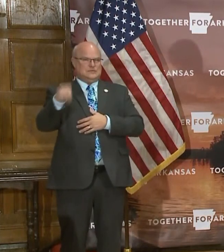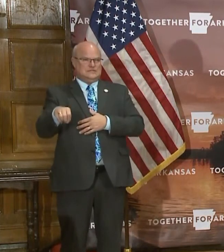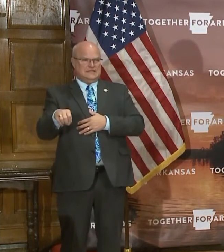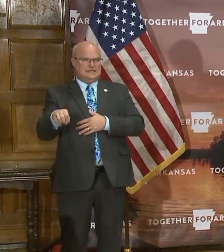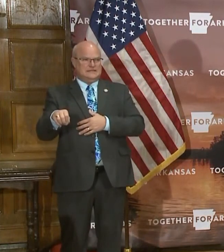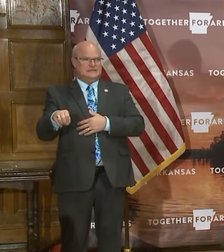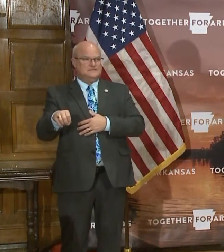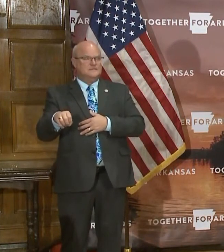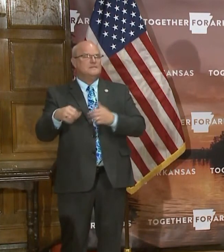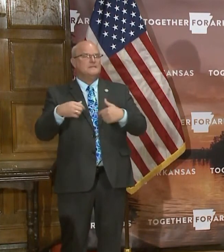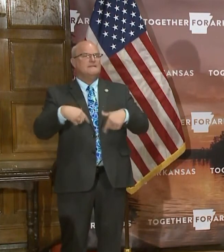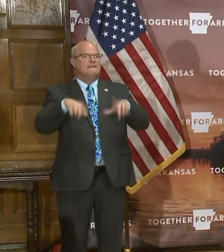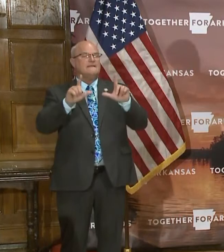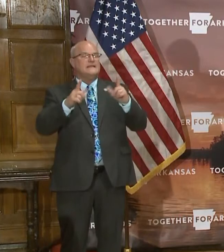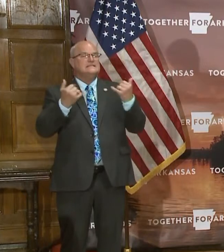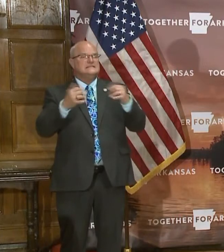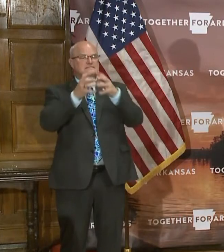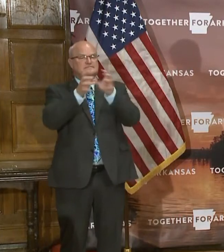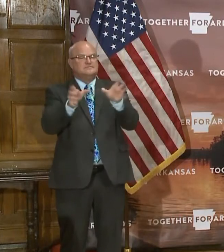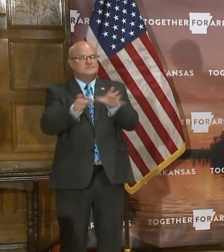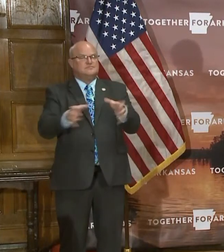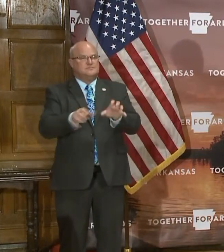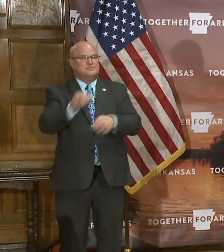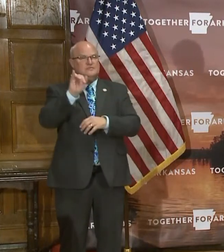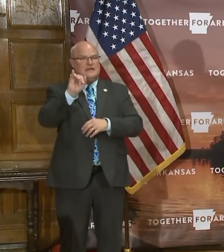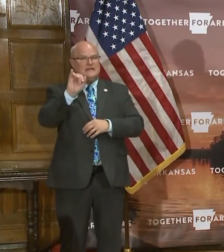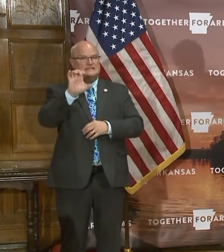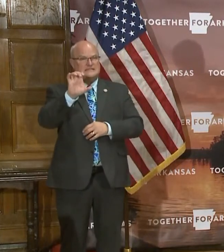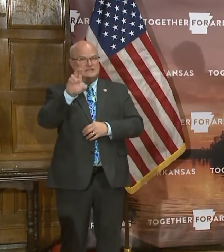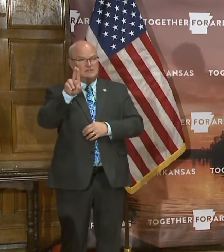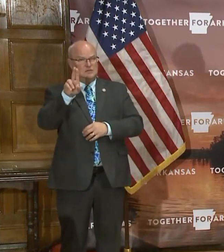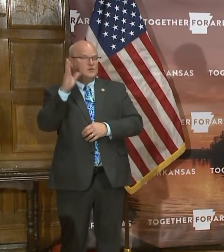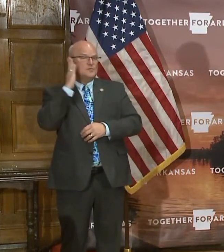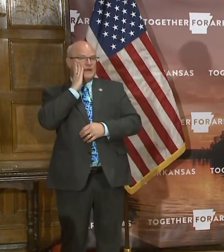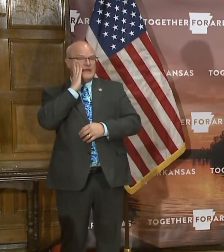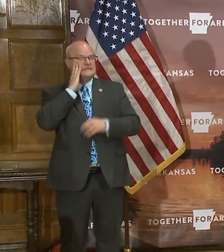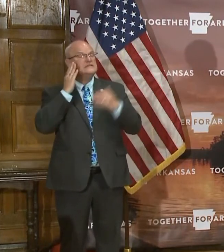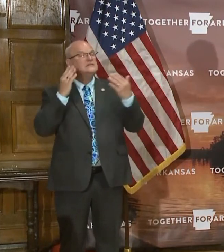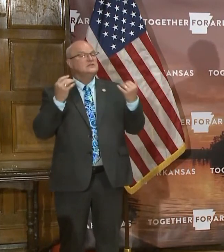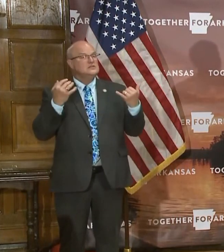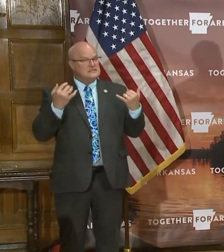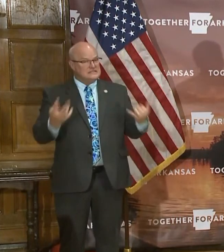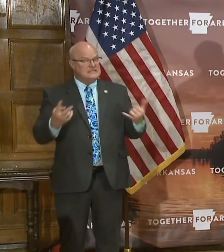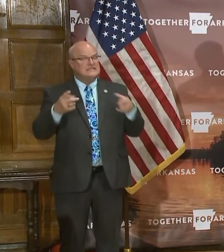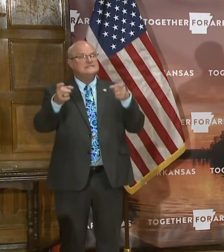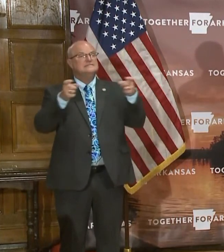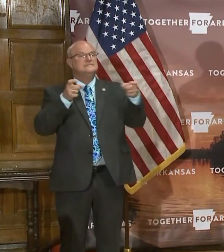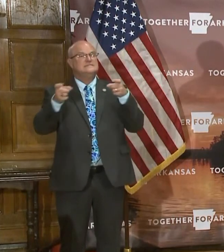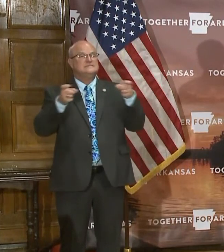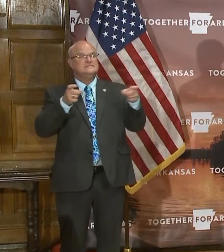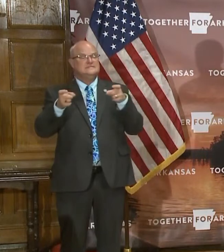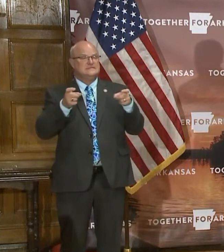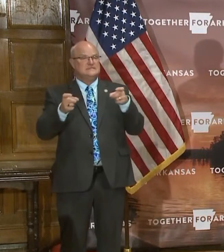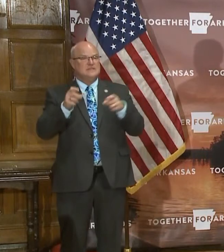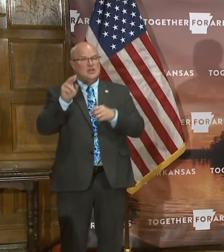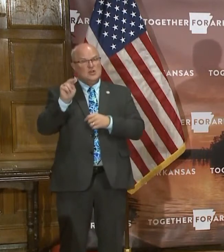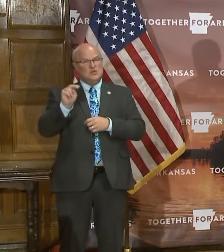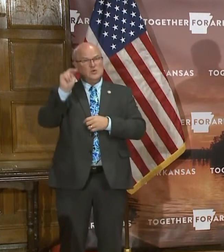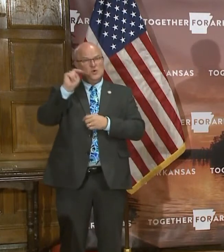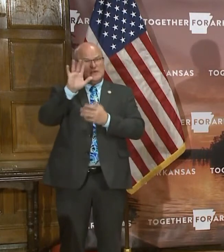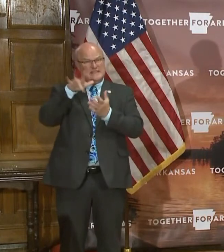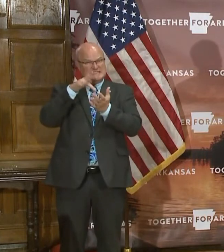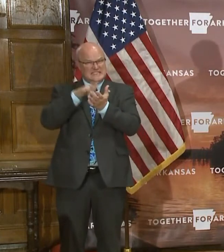you'll see it broken down additionally for ICU beds. And here you can see the management challenge again in North